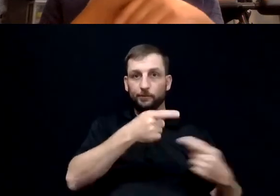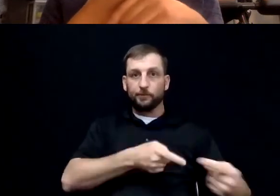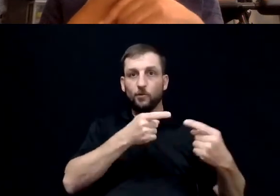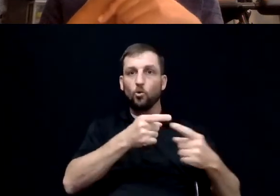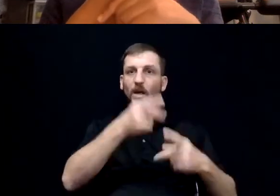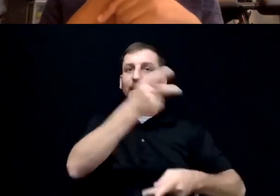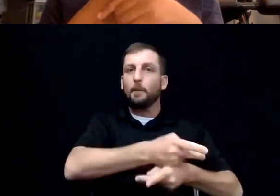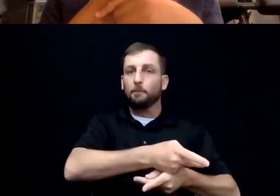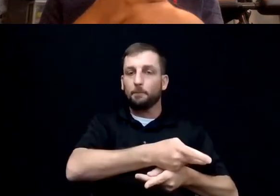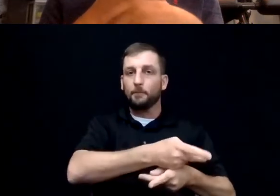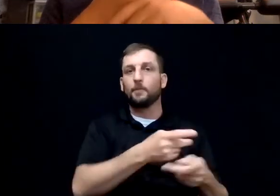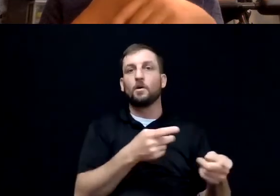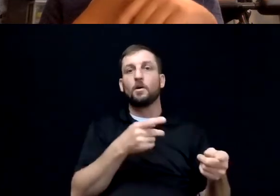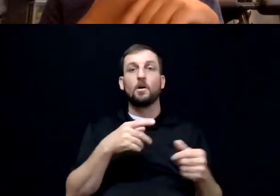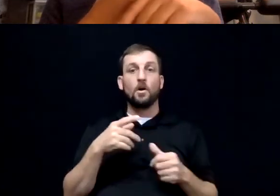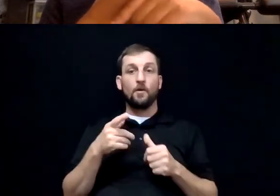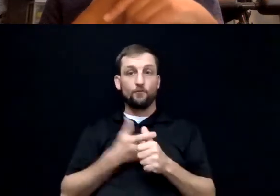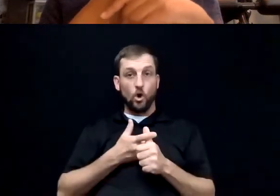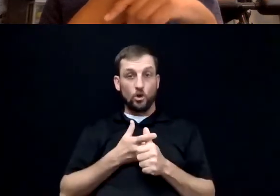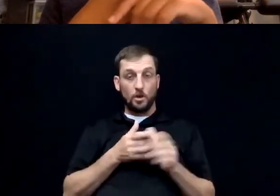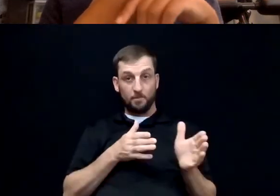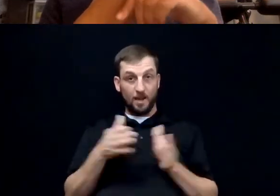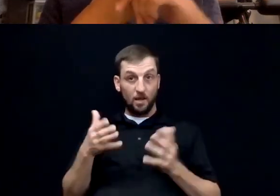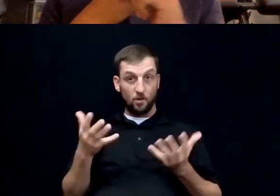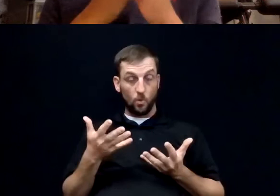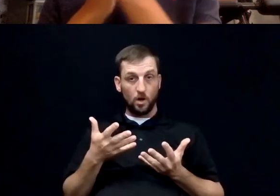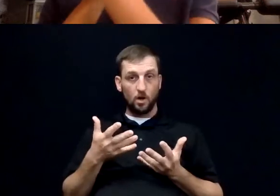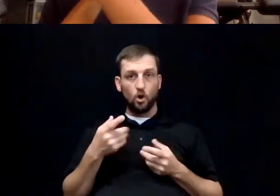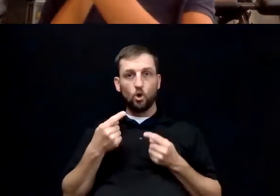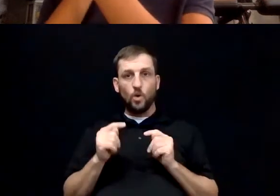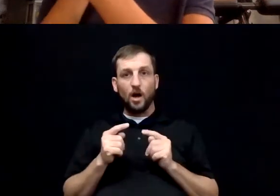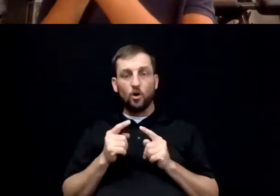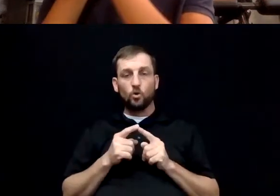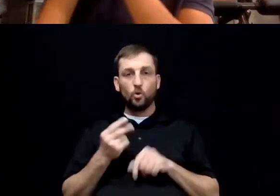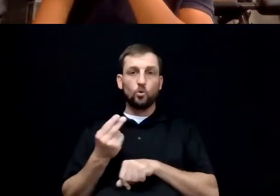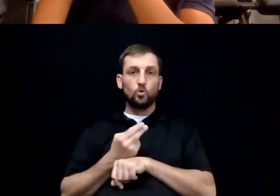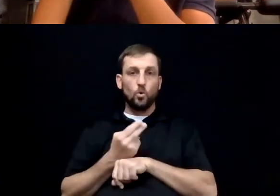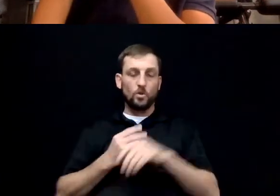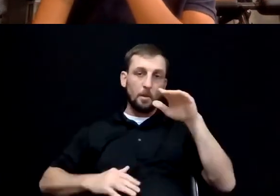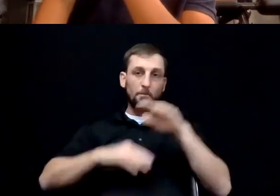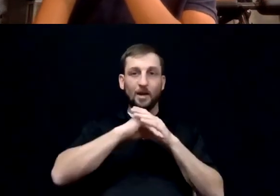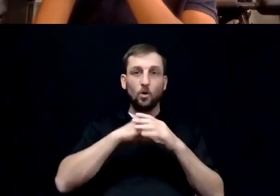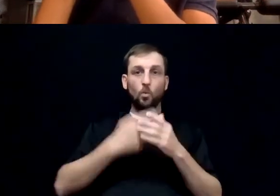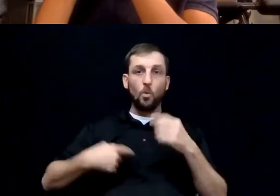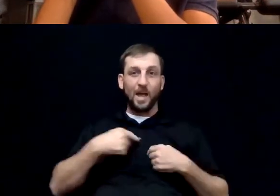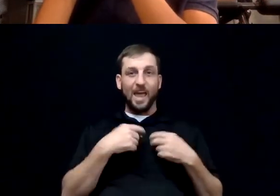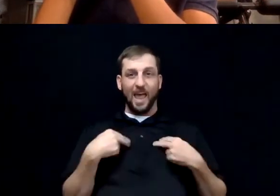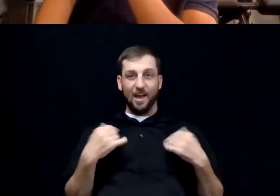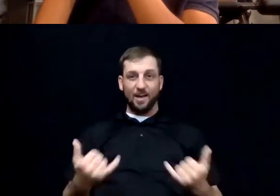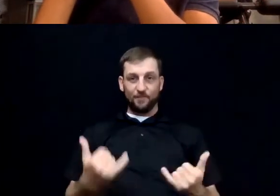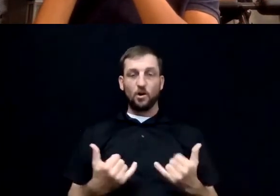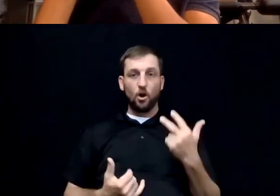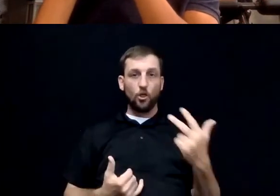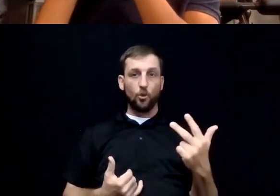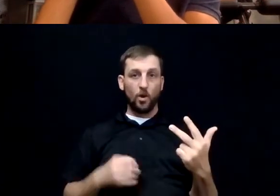plans, first, it stays at just trying to maximize what we have. We have 3 providers, one in the